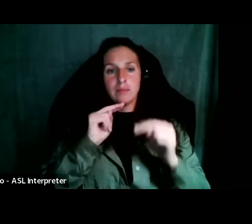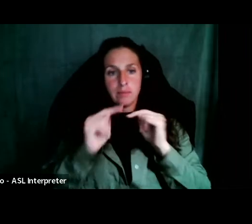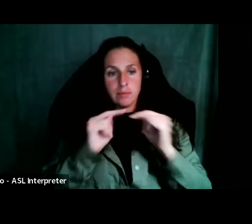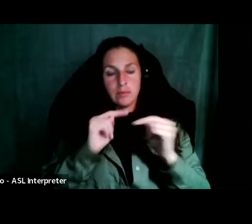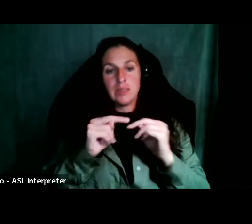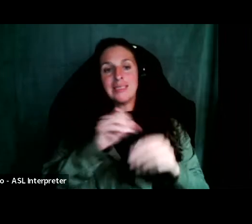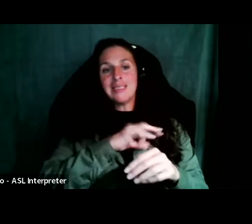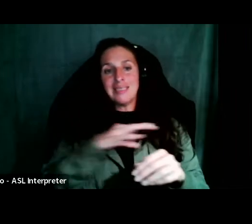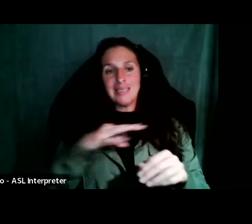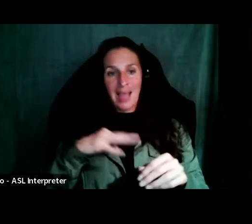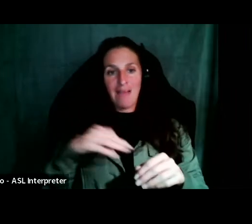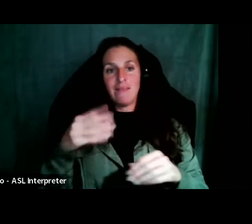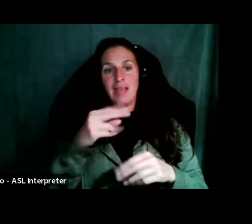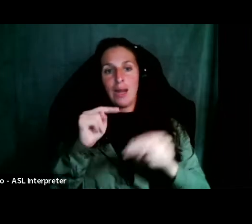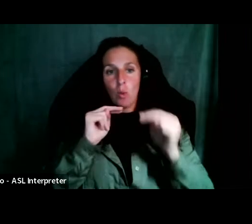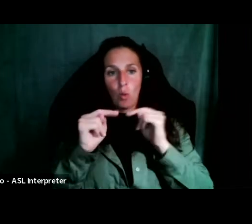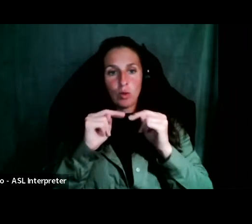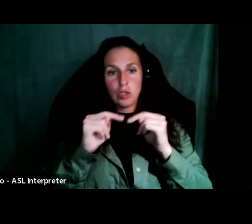springtime.